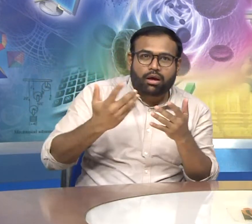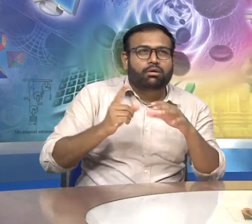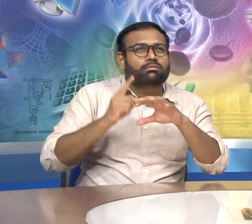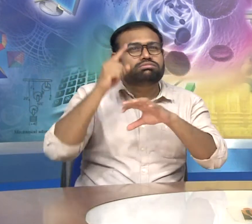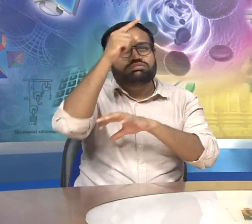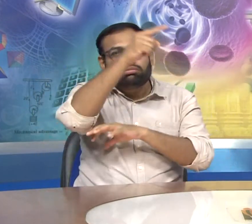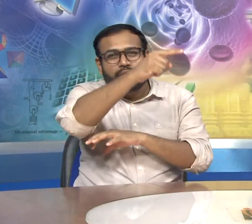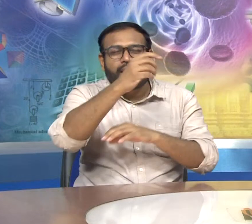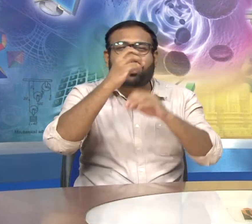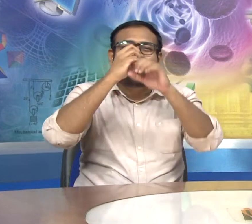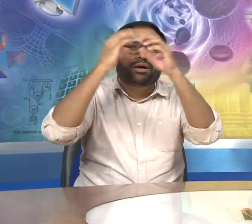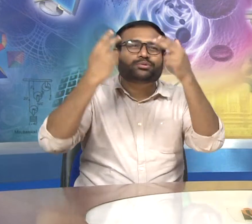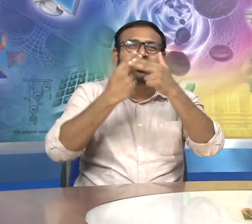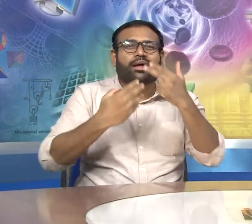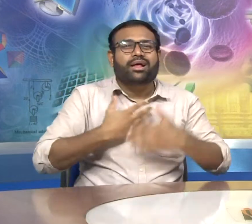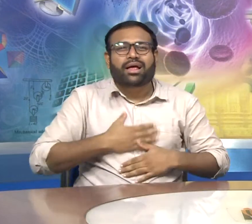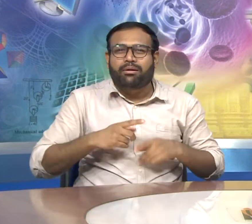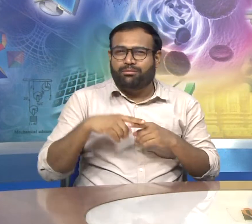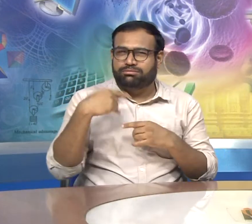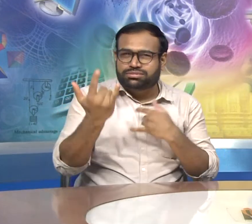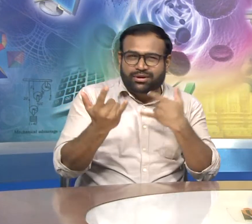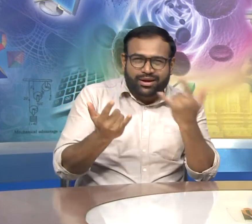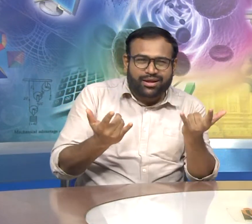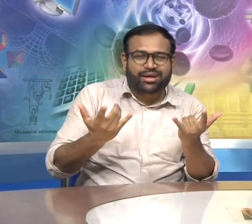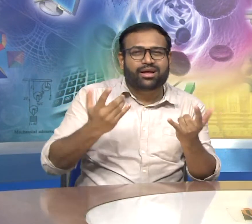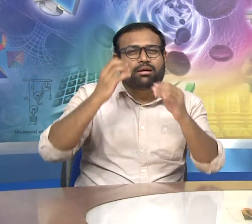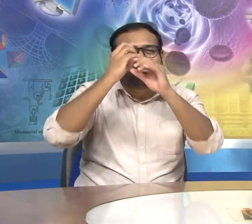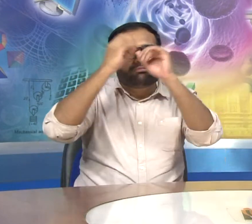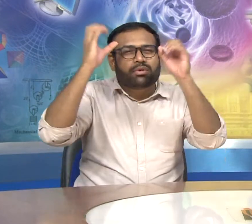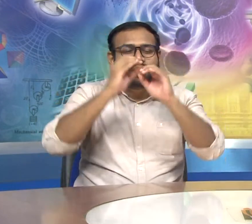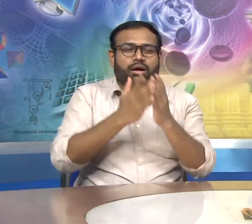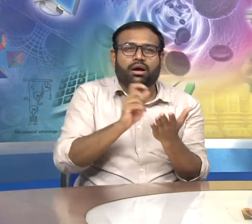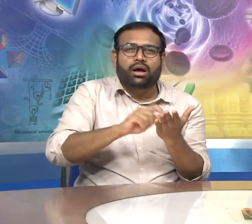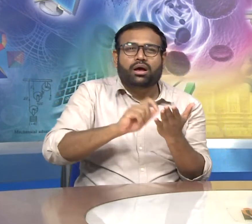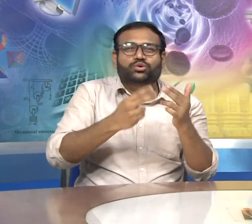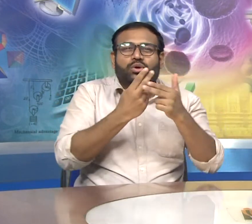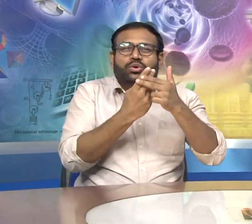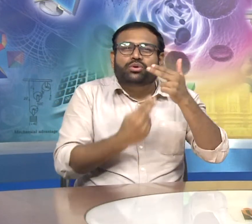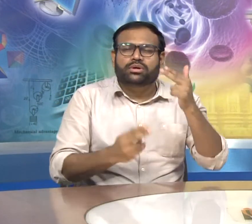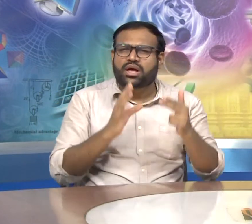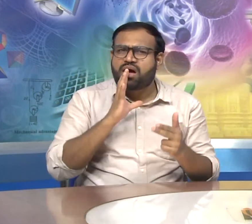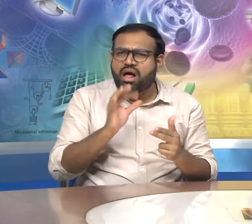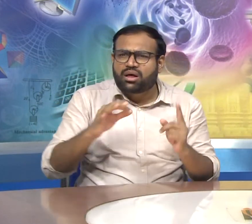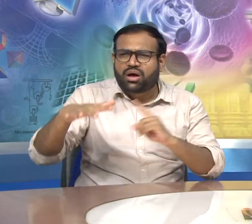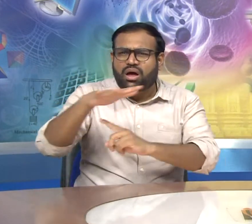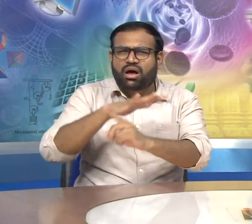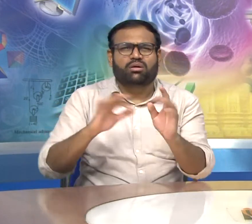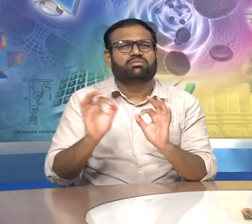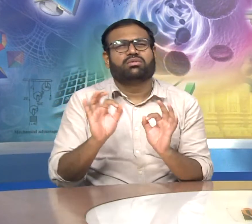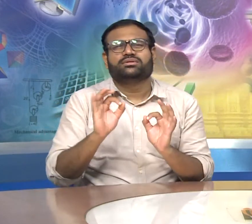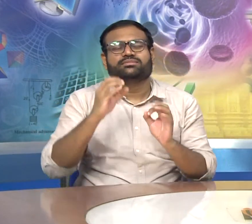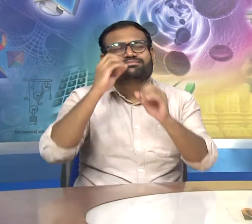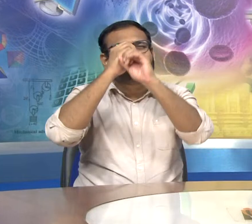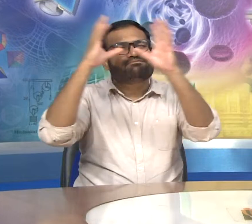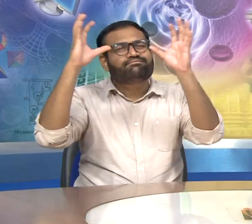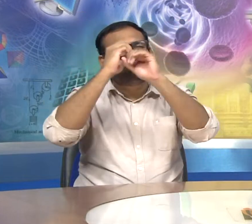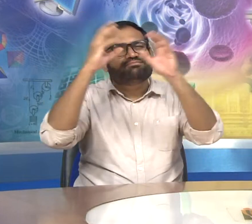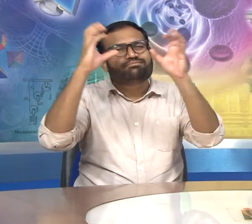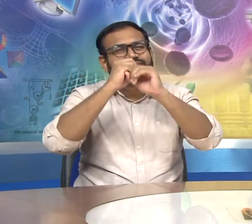thinking about space, science, cartoons, superheroes. All these stories are